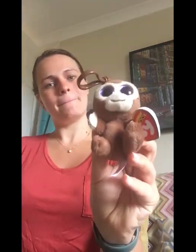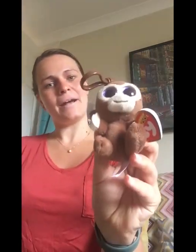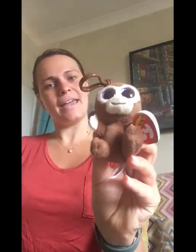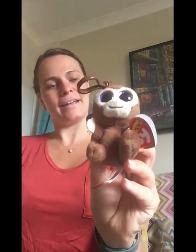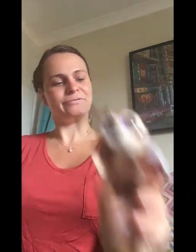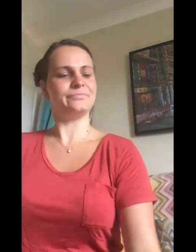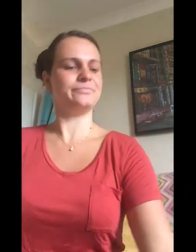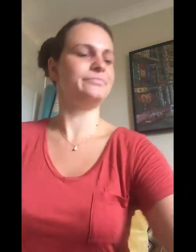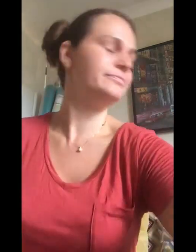Monkey.